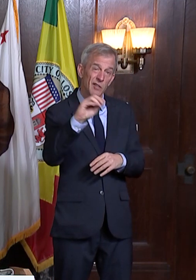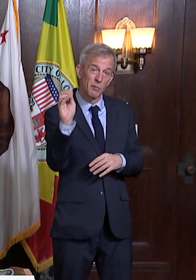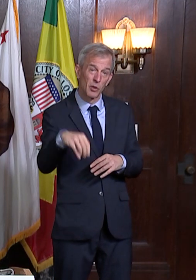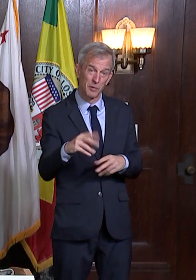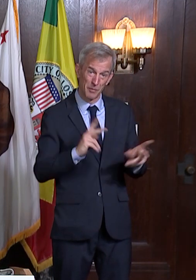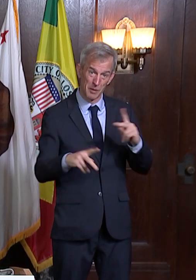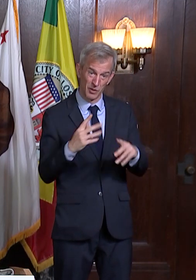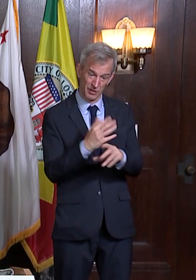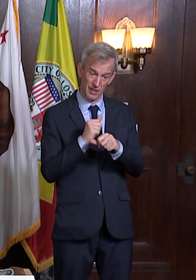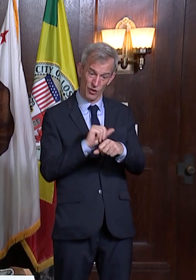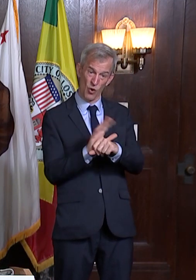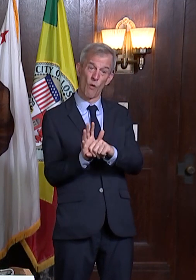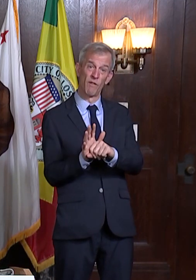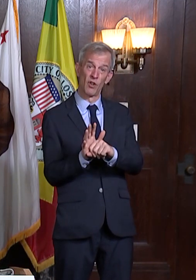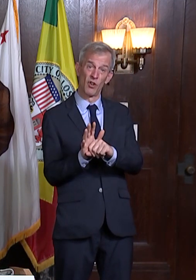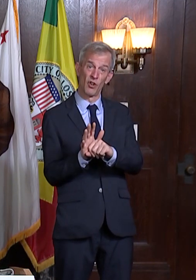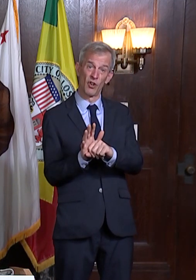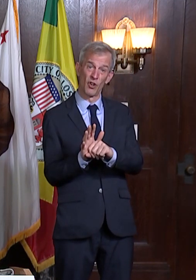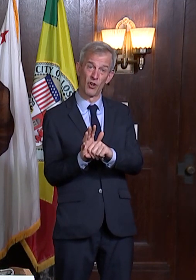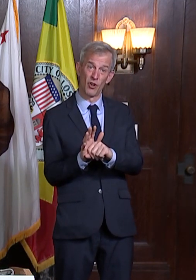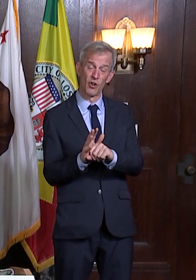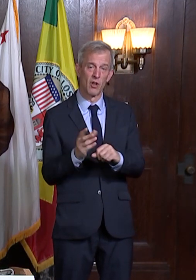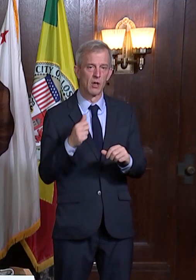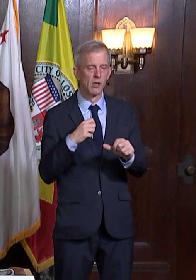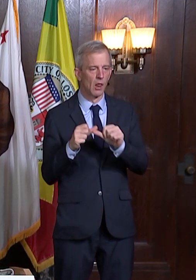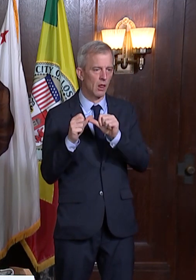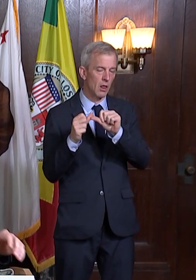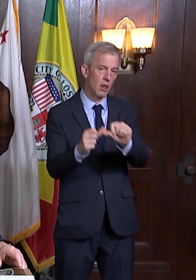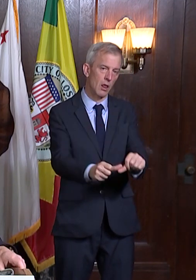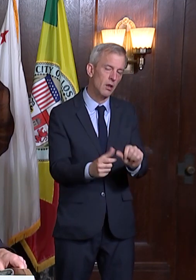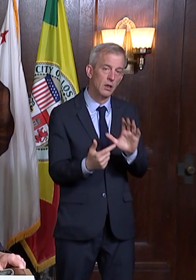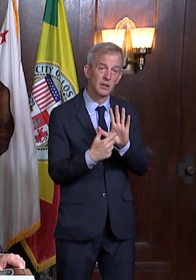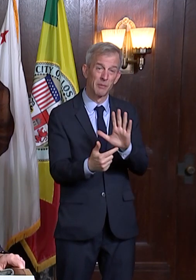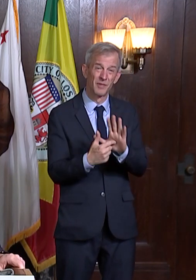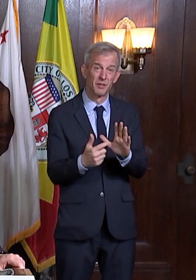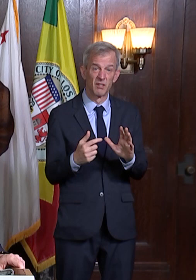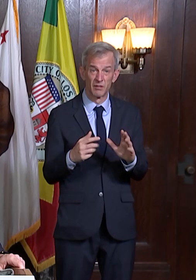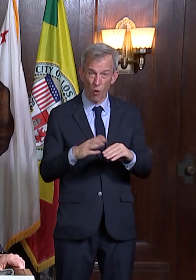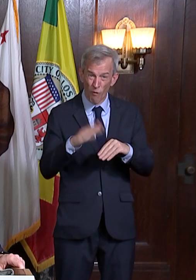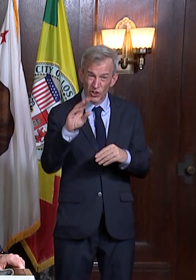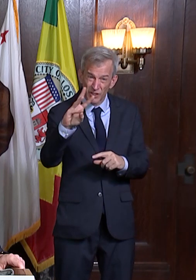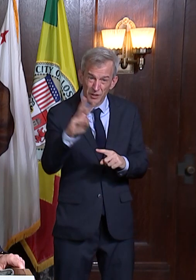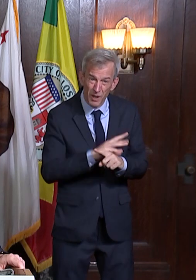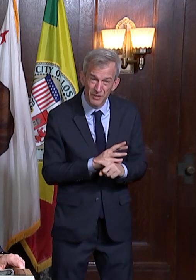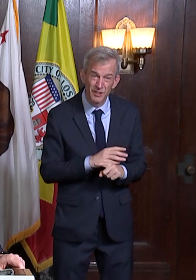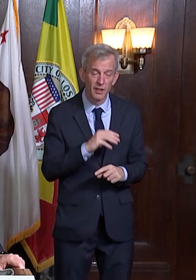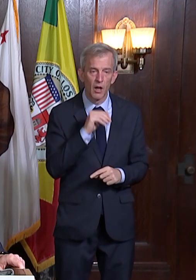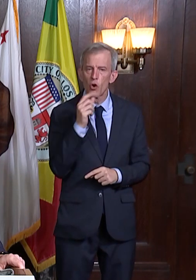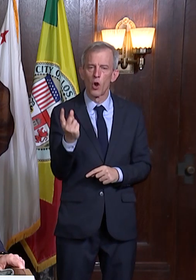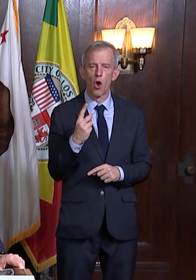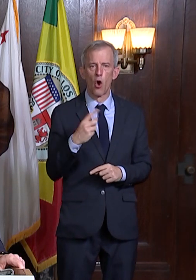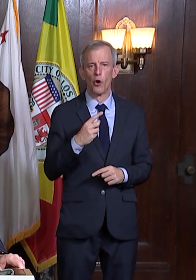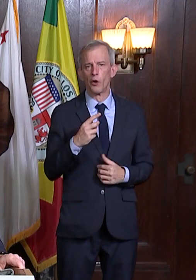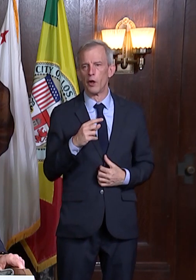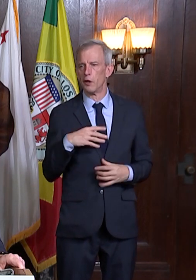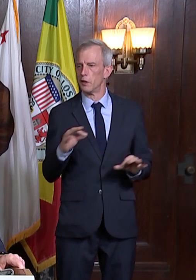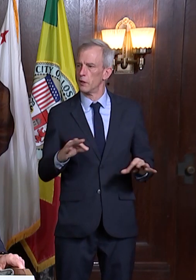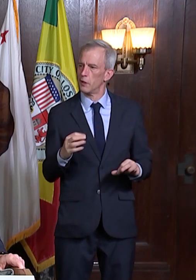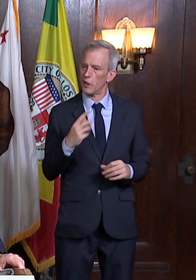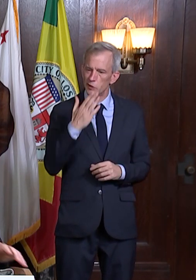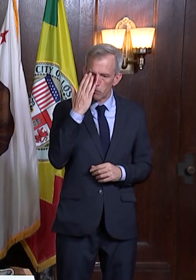COVID have long-lasting symptoms, more than 6 months. Not just loss of taste and smell,